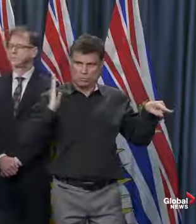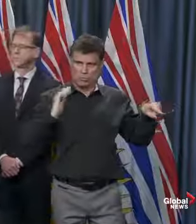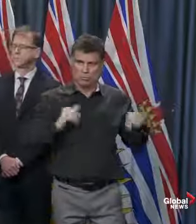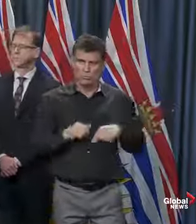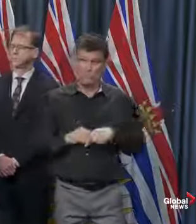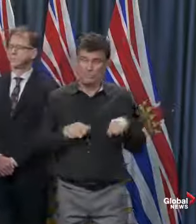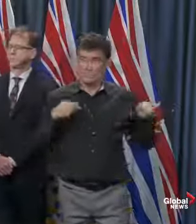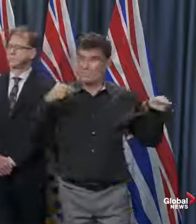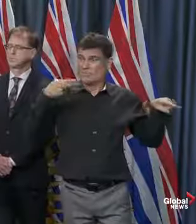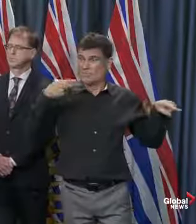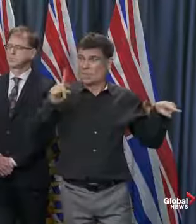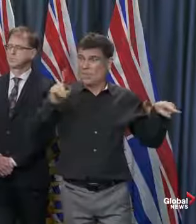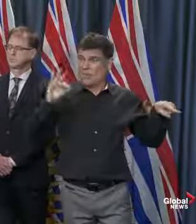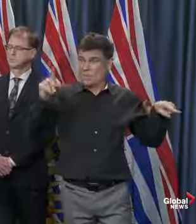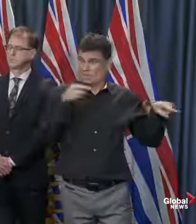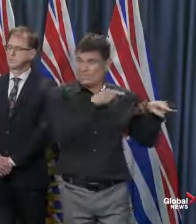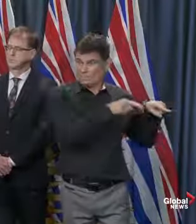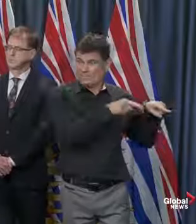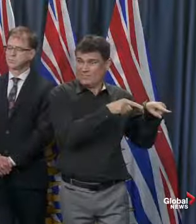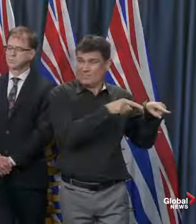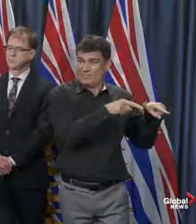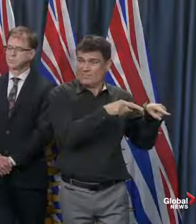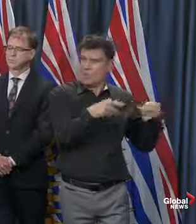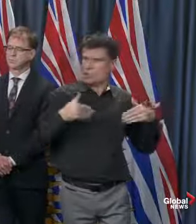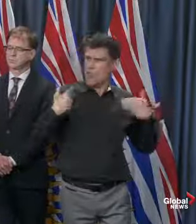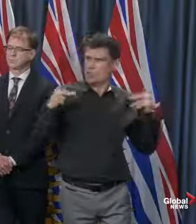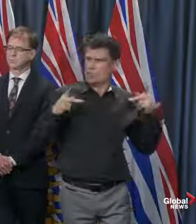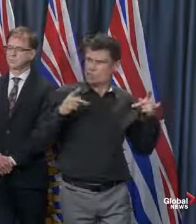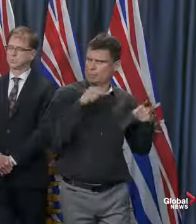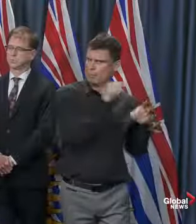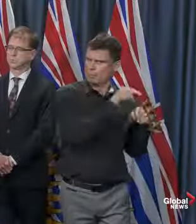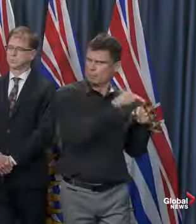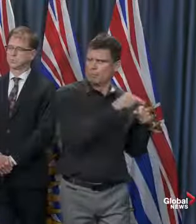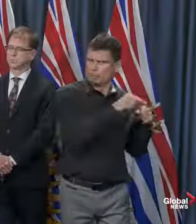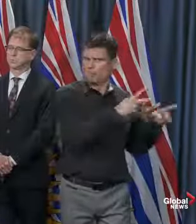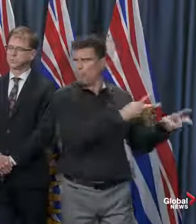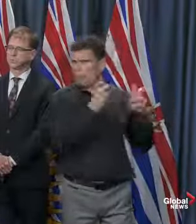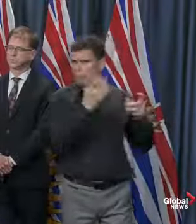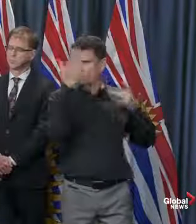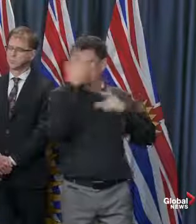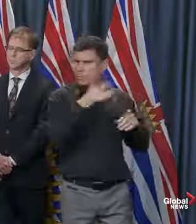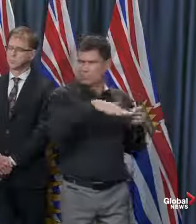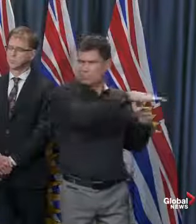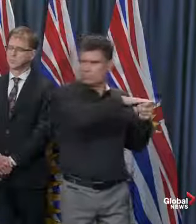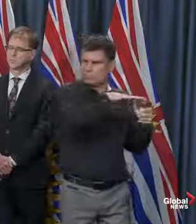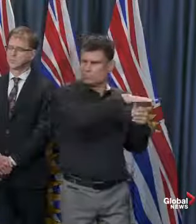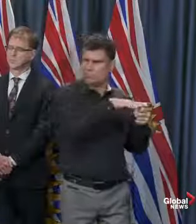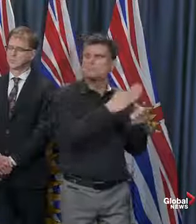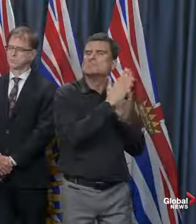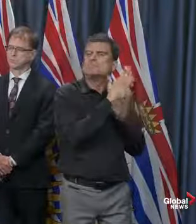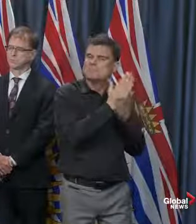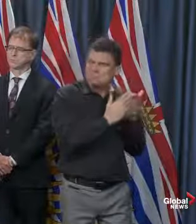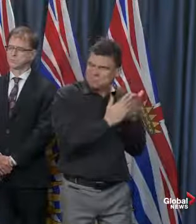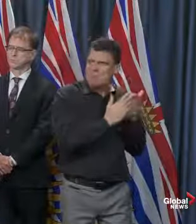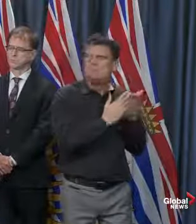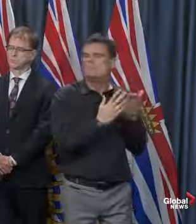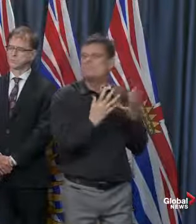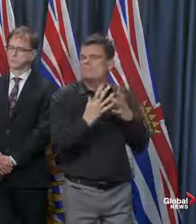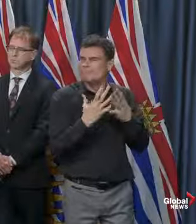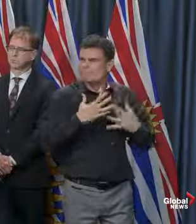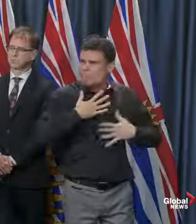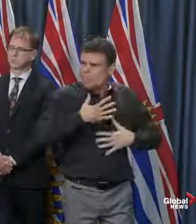affected, and there was a lot of young adults that ended up in our intensive care unit, sometimes requiring ventilator capacity. So